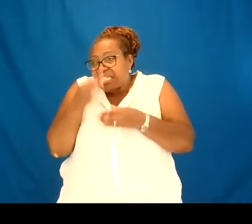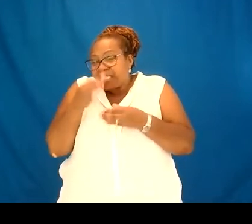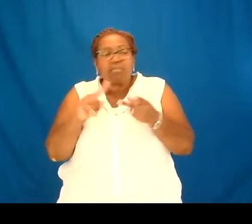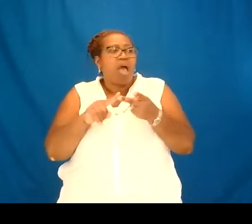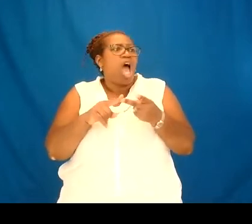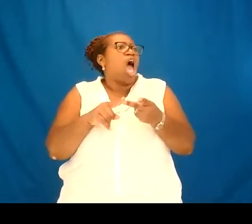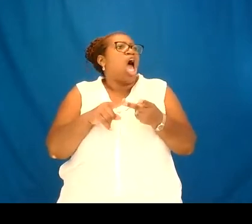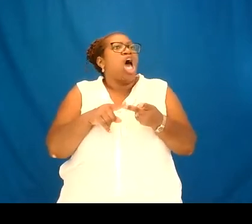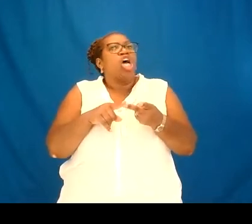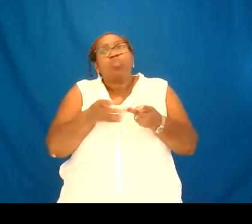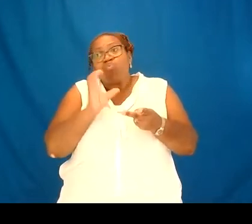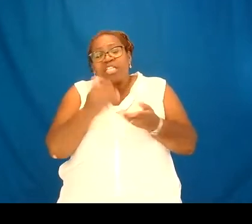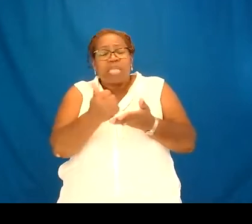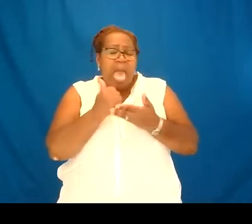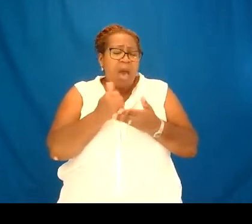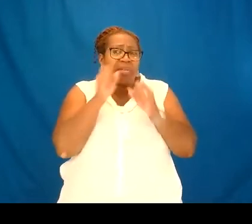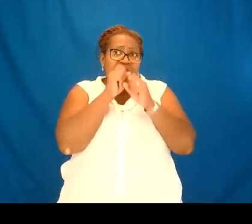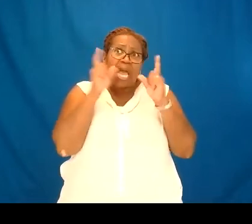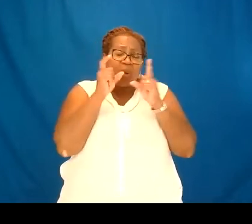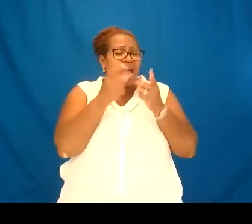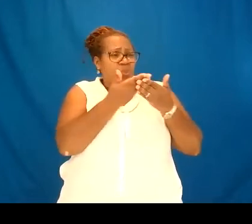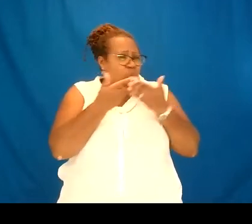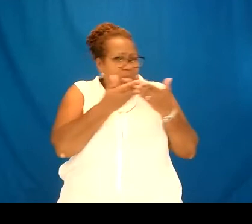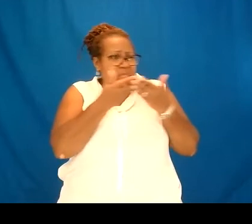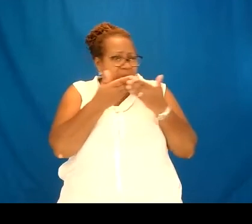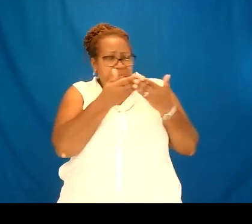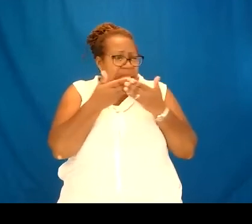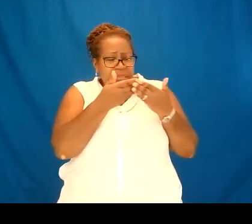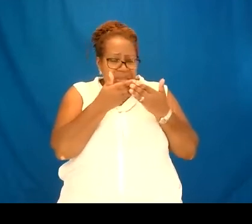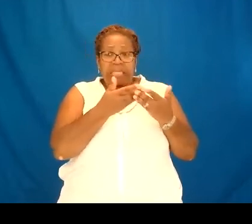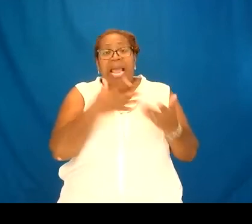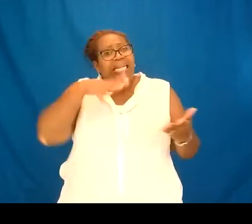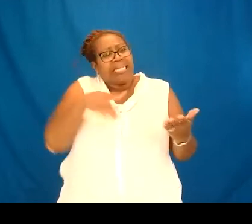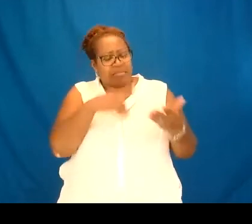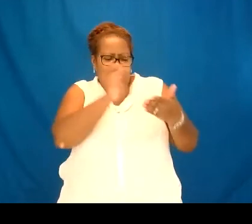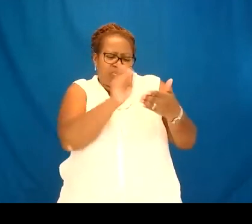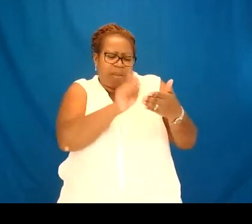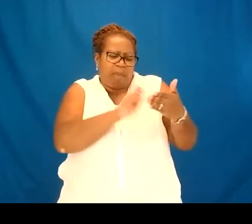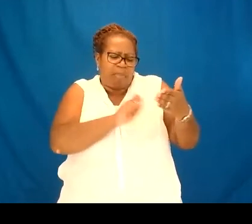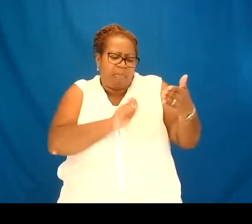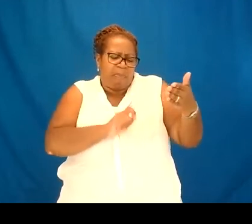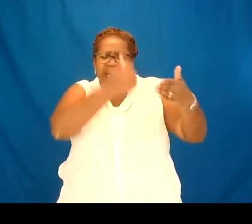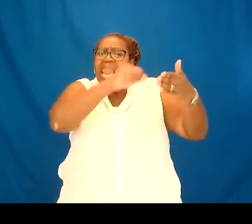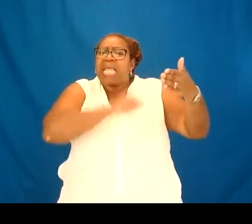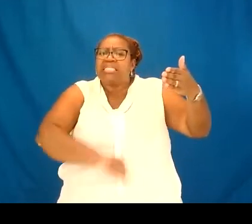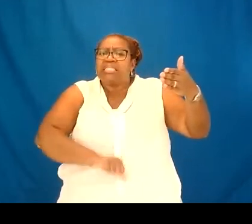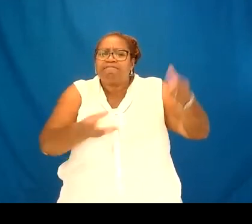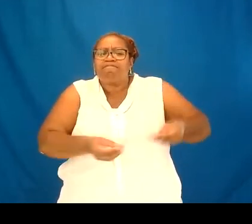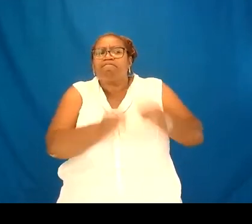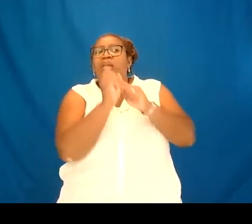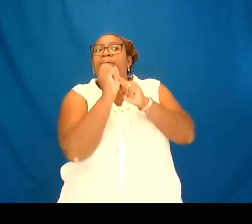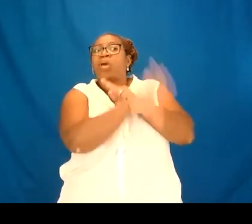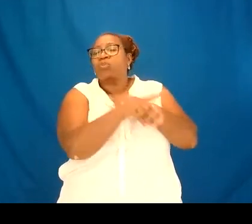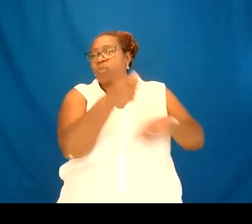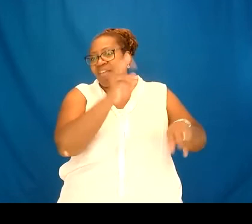me go through the midnight oil and toil and study so hard. Now, of course, my dad got me everything.